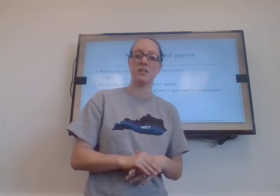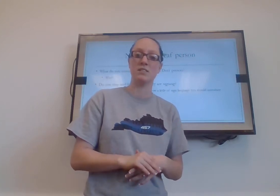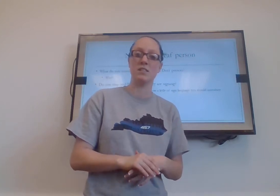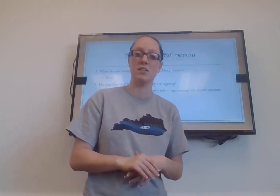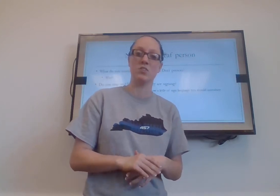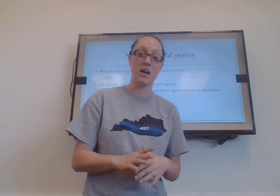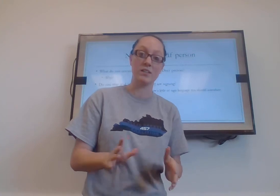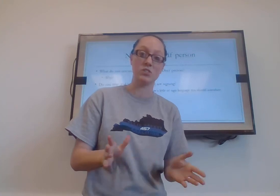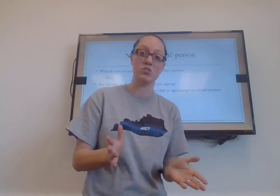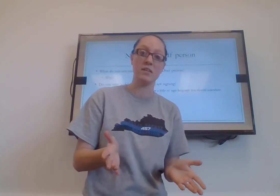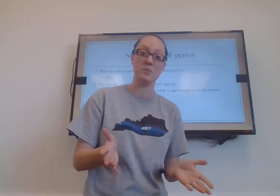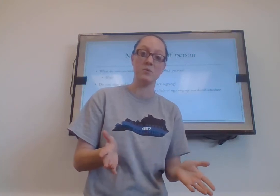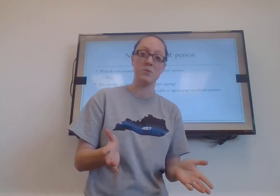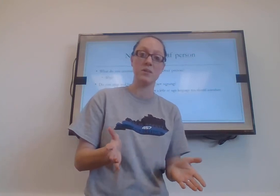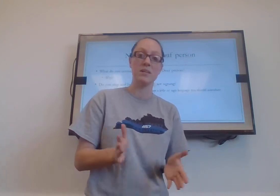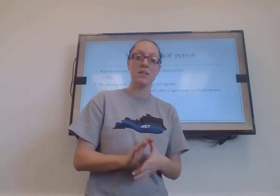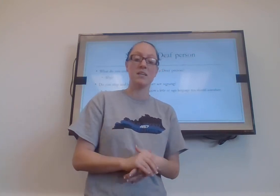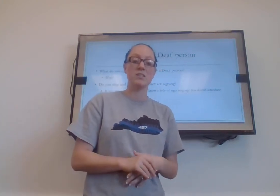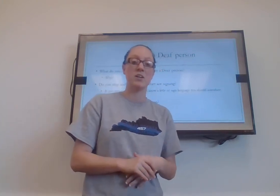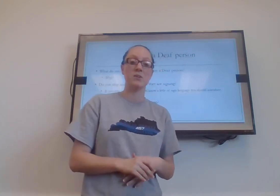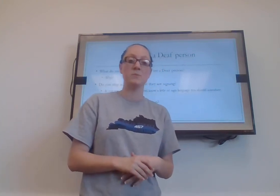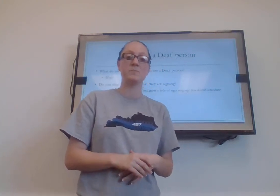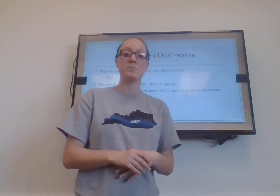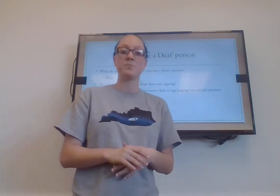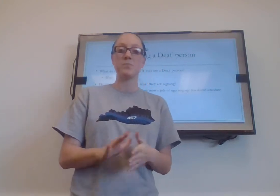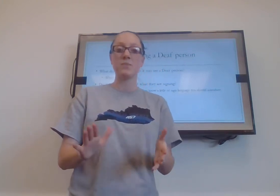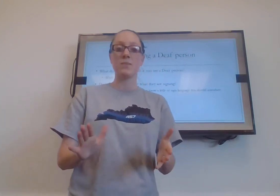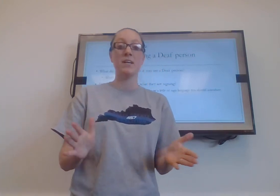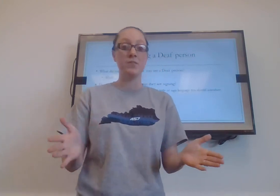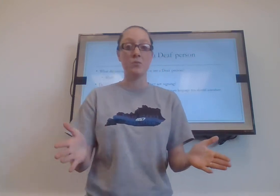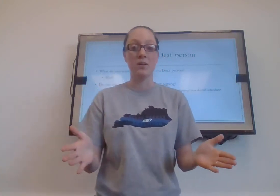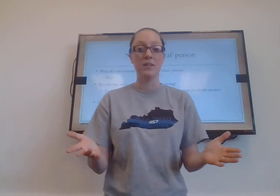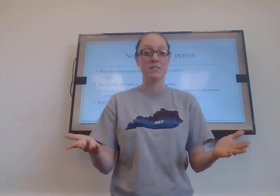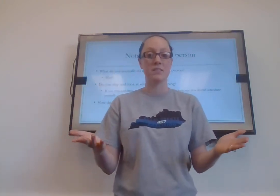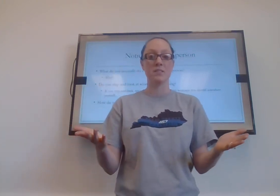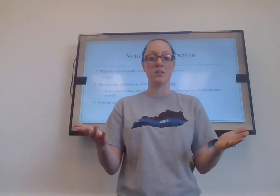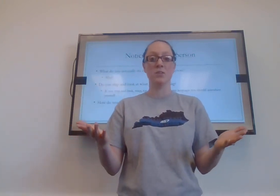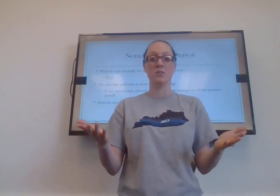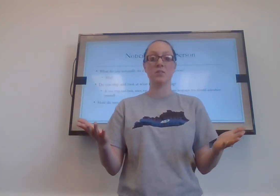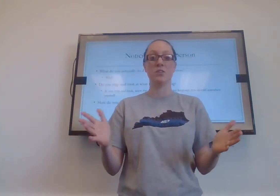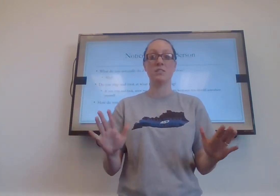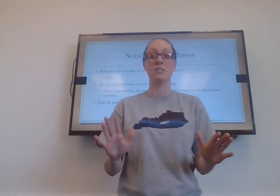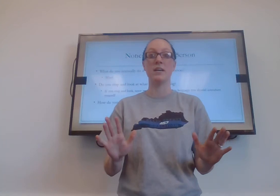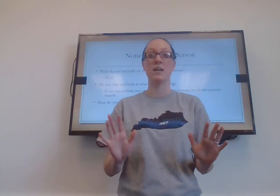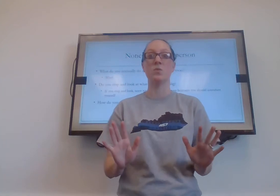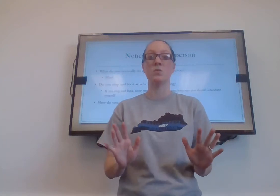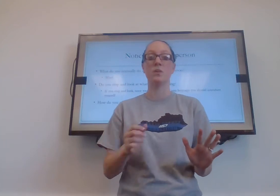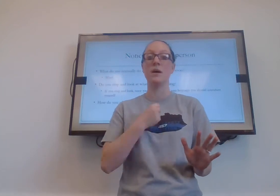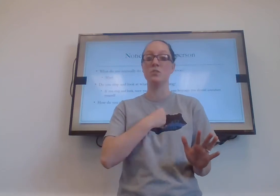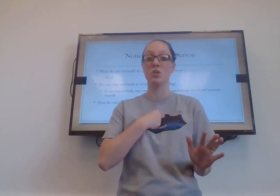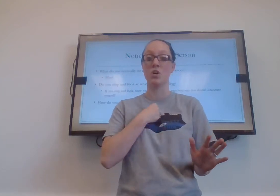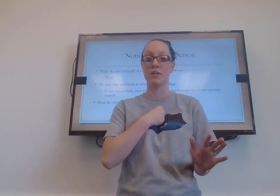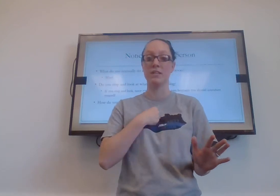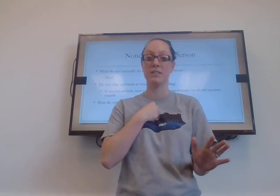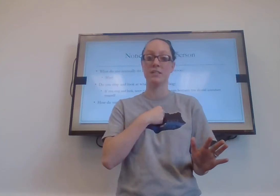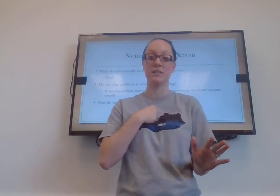curiosity thing. You're not actually trying to be rude. So if you want, you can say, oh, I'm sorry,